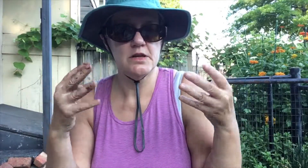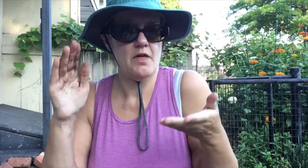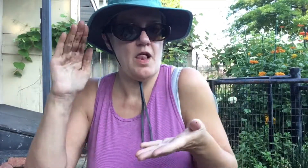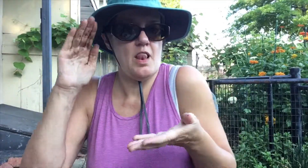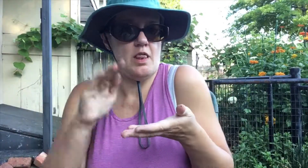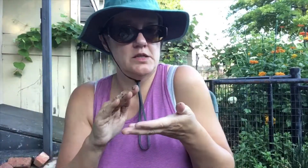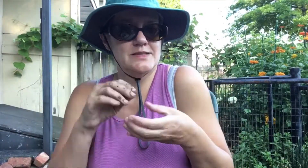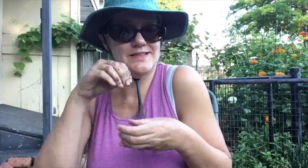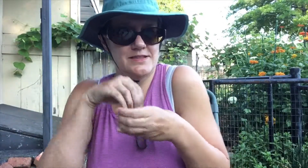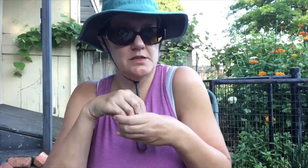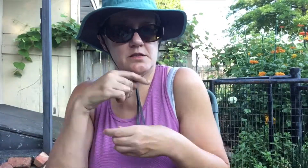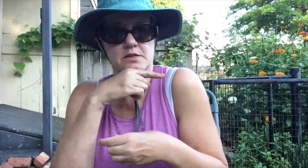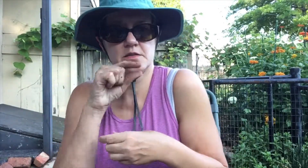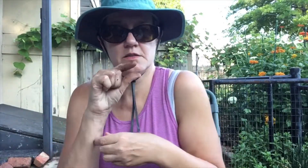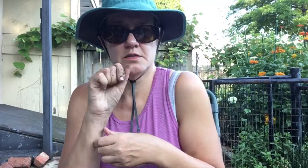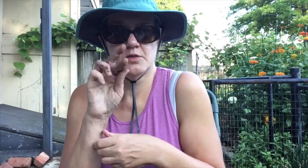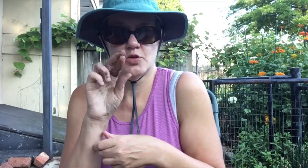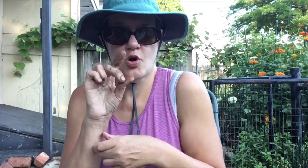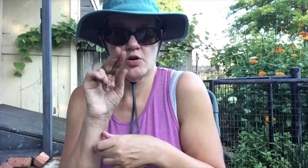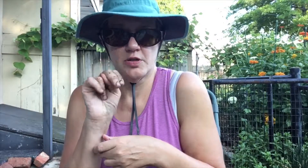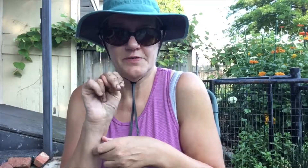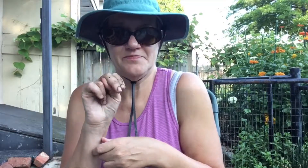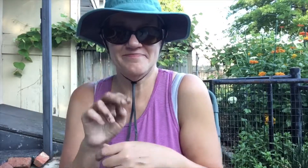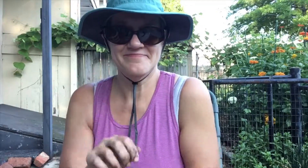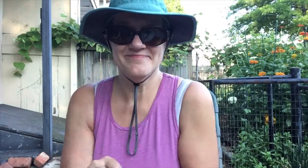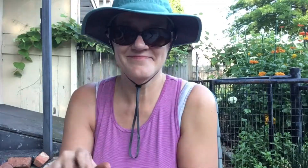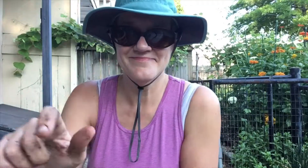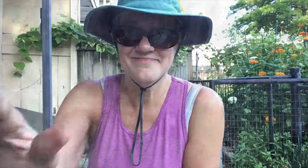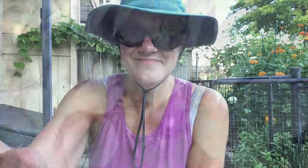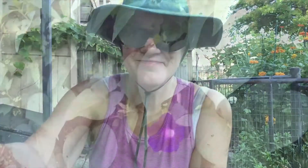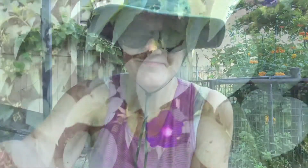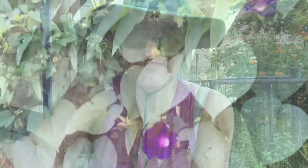them grow on the fence, I have less throughout the rest of the garden.